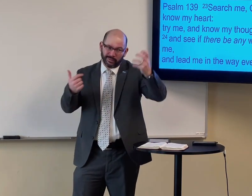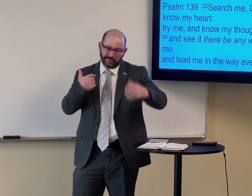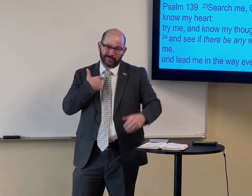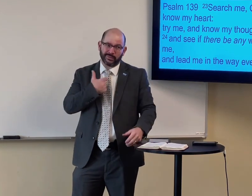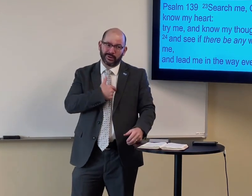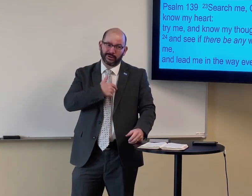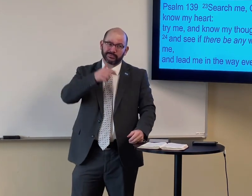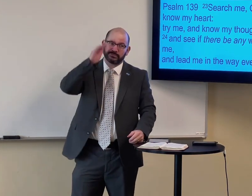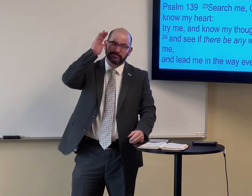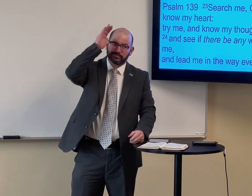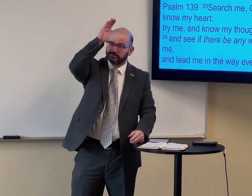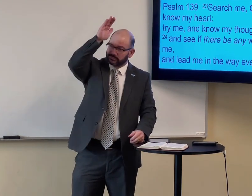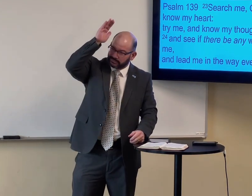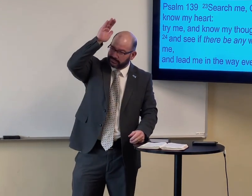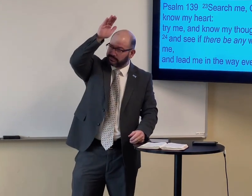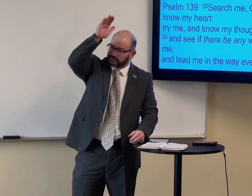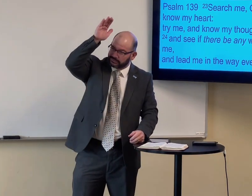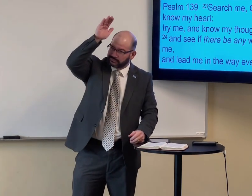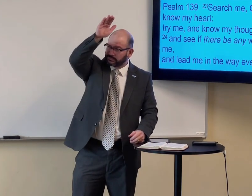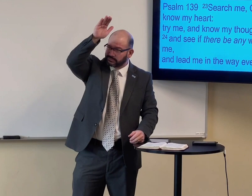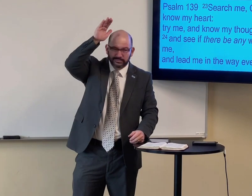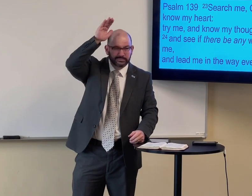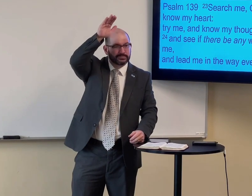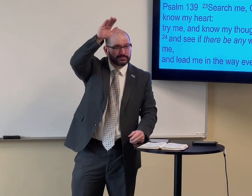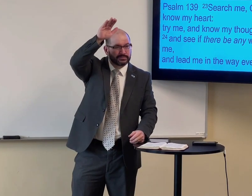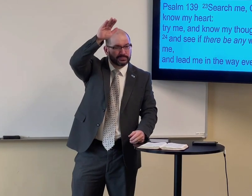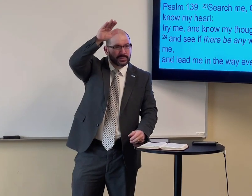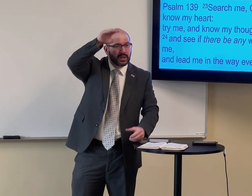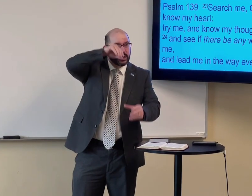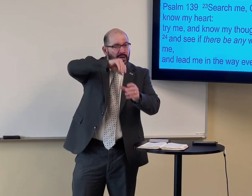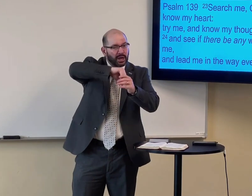God wants us to ask him.